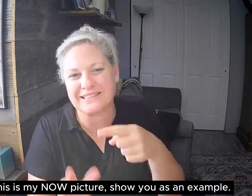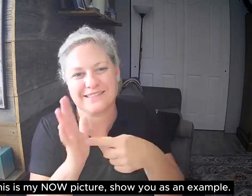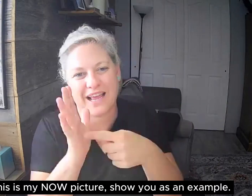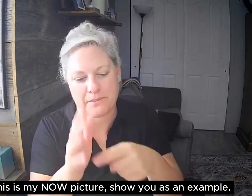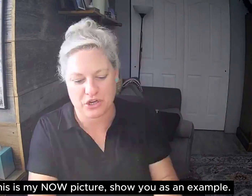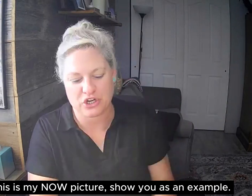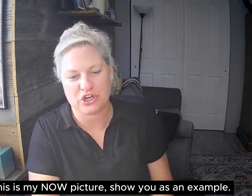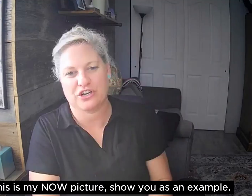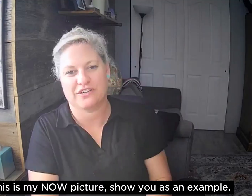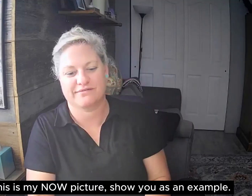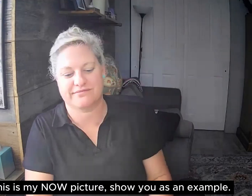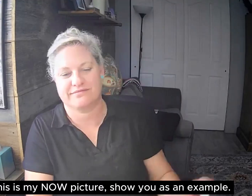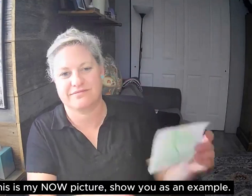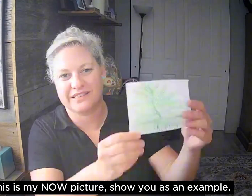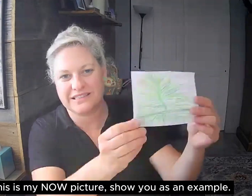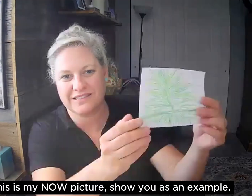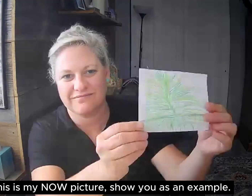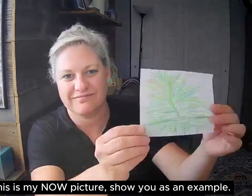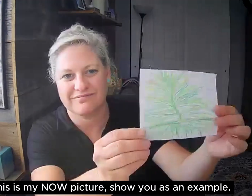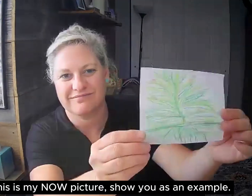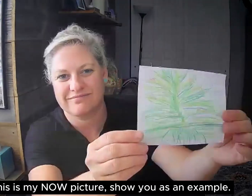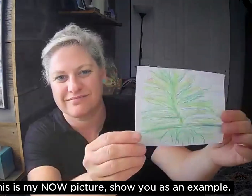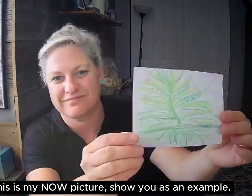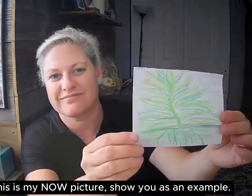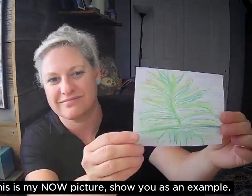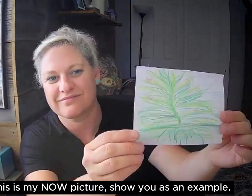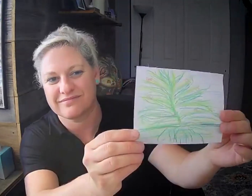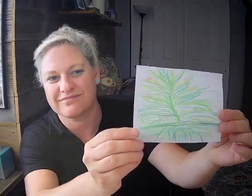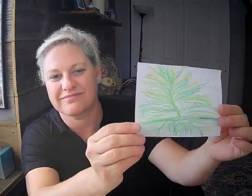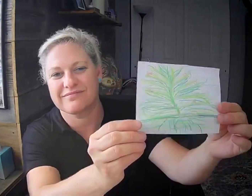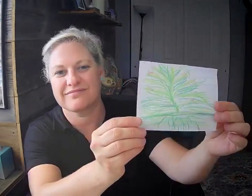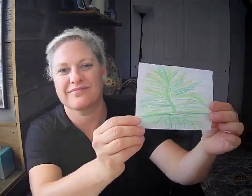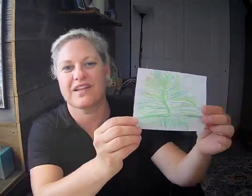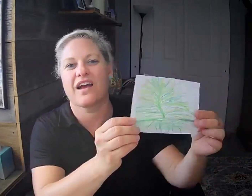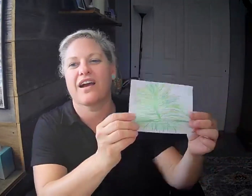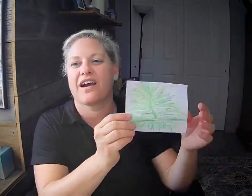This is my now picture, show you as an example.